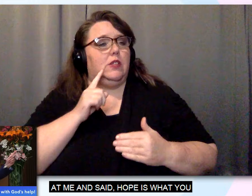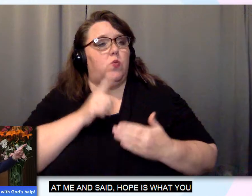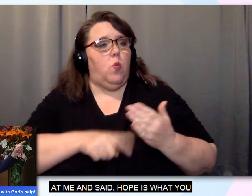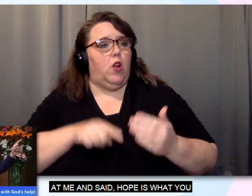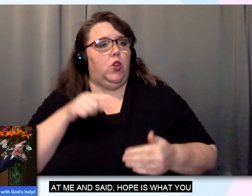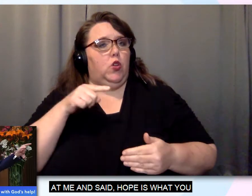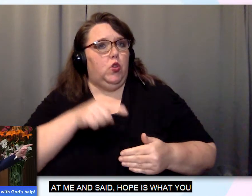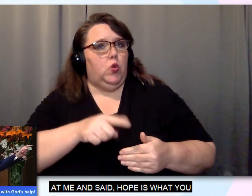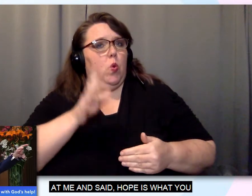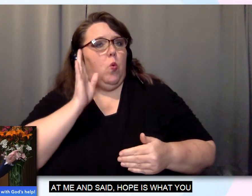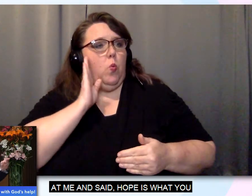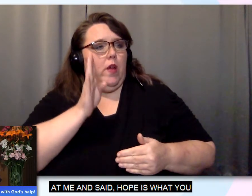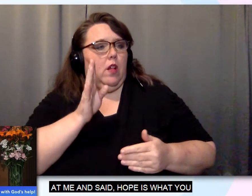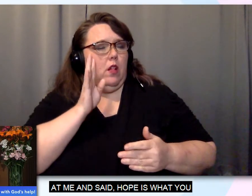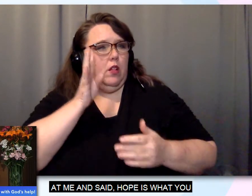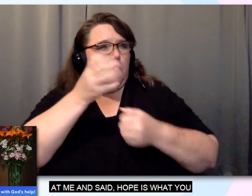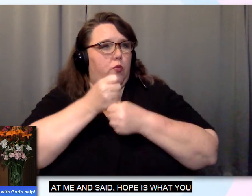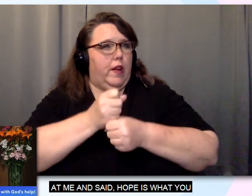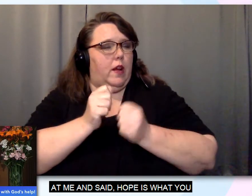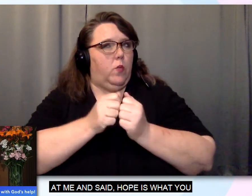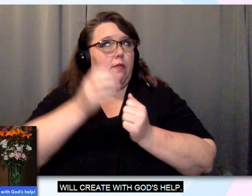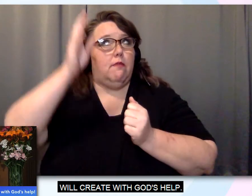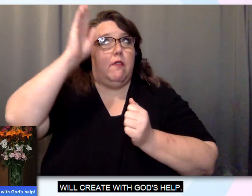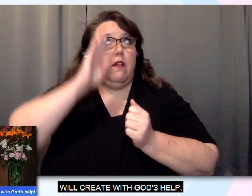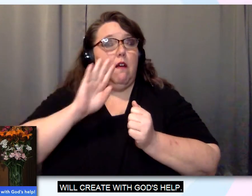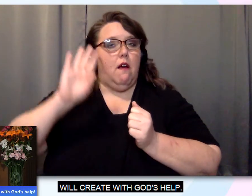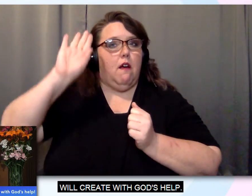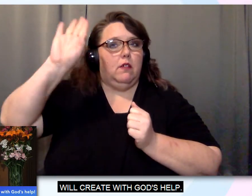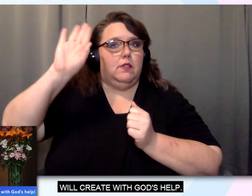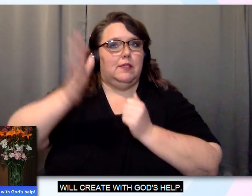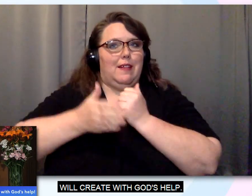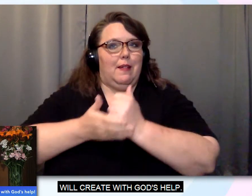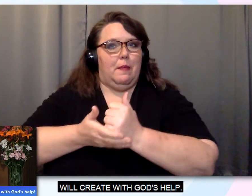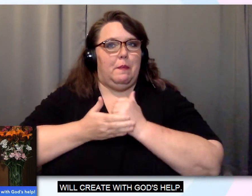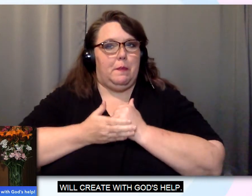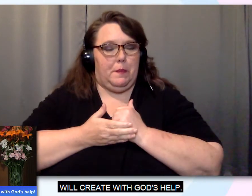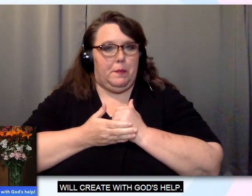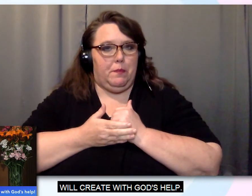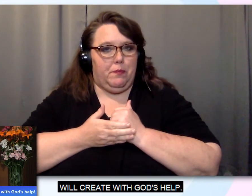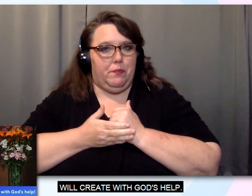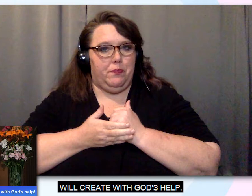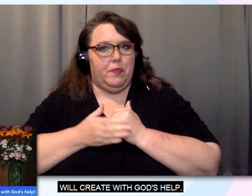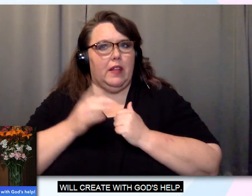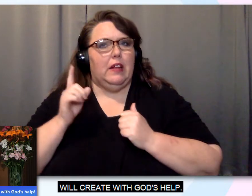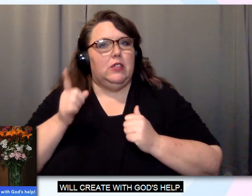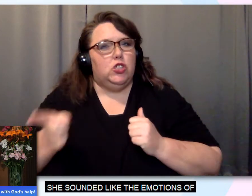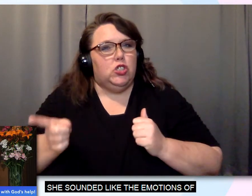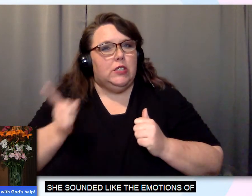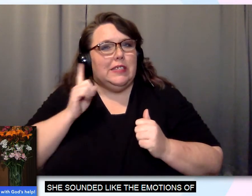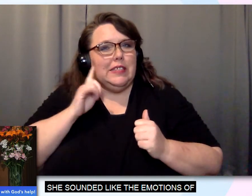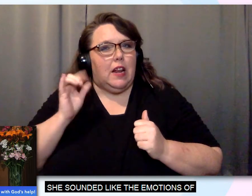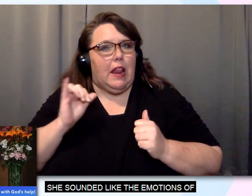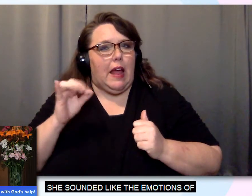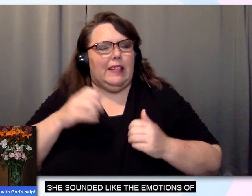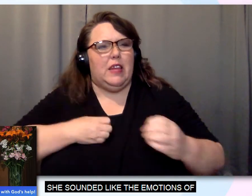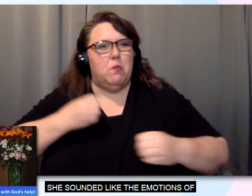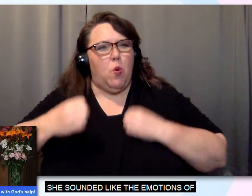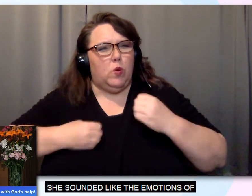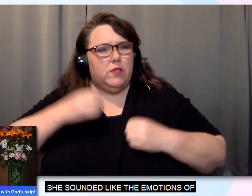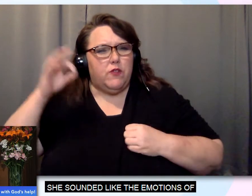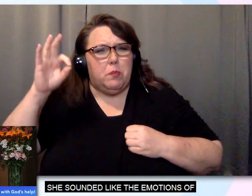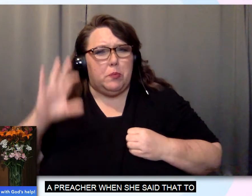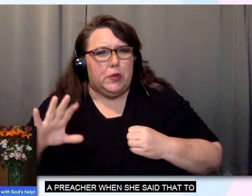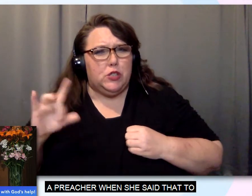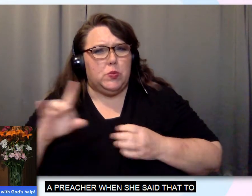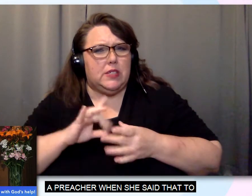"Hope is what you will create with God's help." She sounded like the emotions